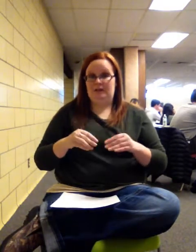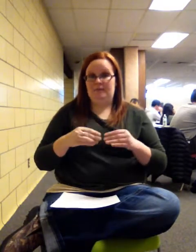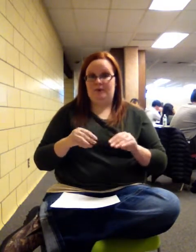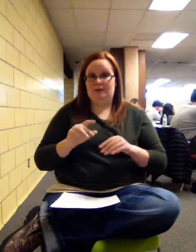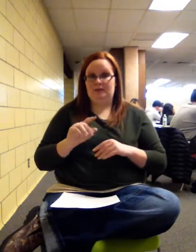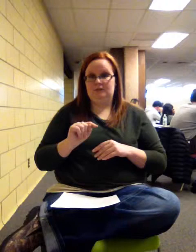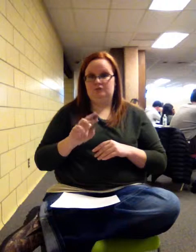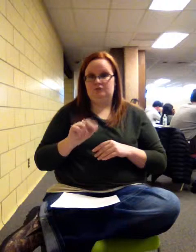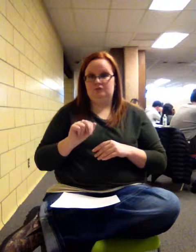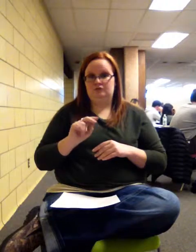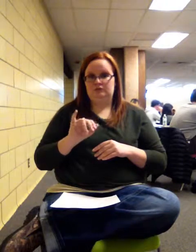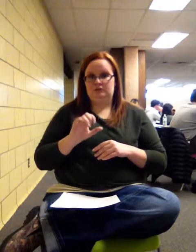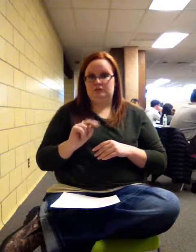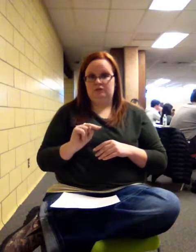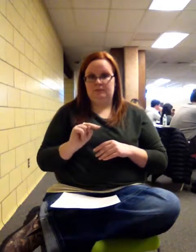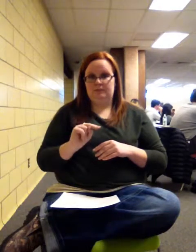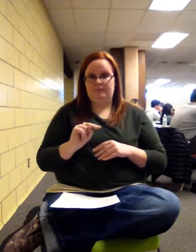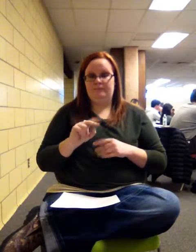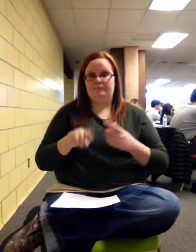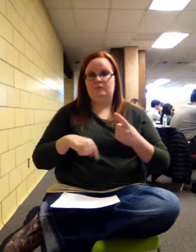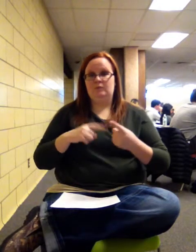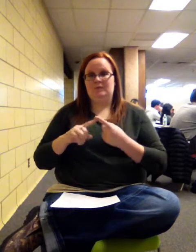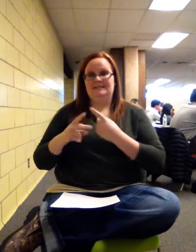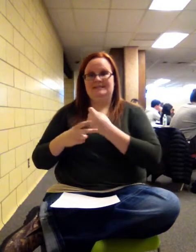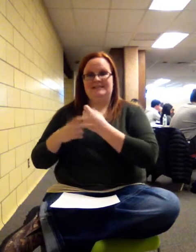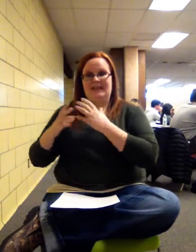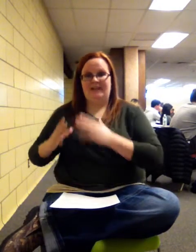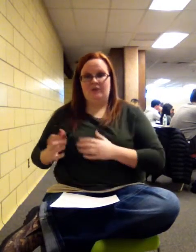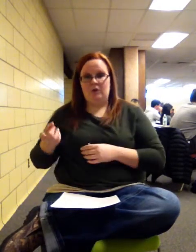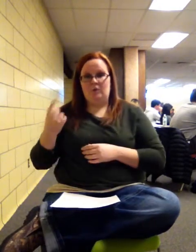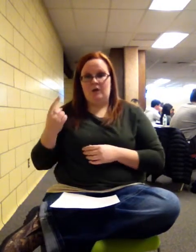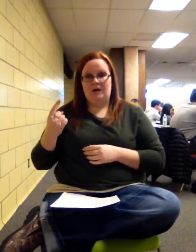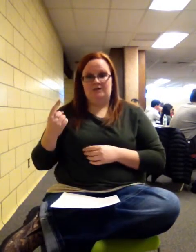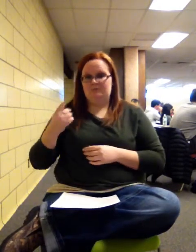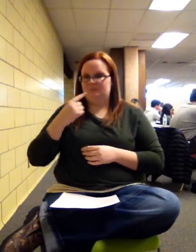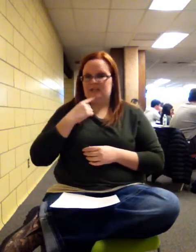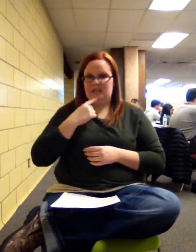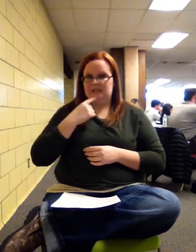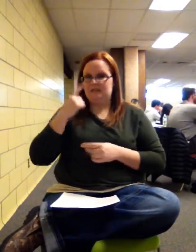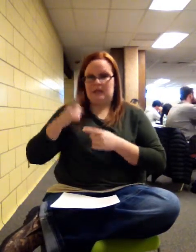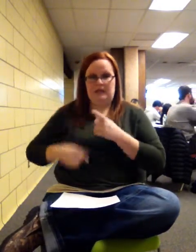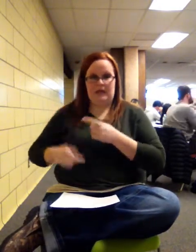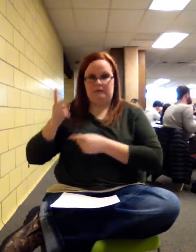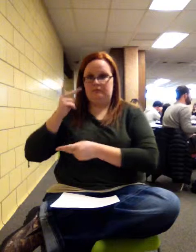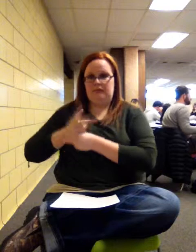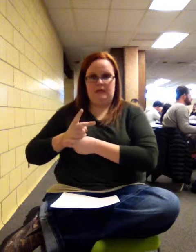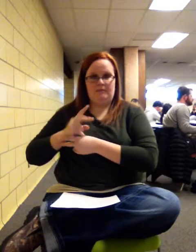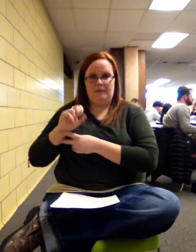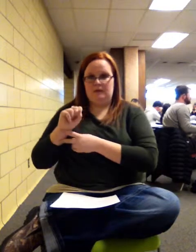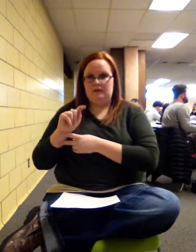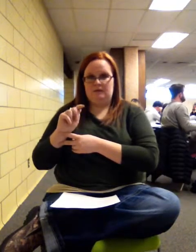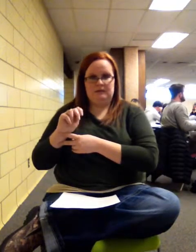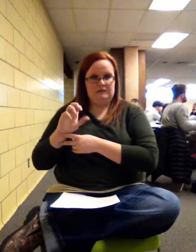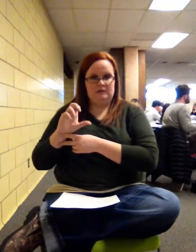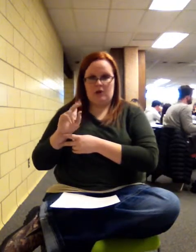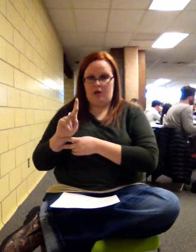they can't hold that stock, bond, whatever, any longer. In this case, we're going to say a stock.